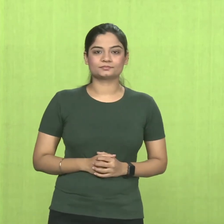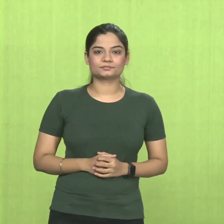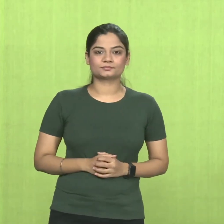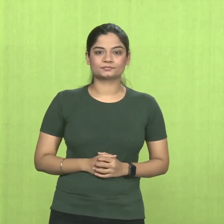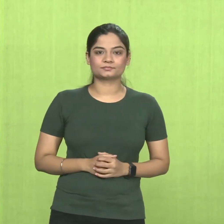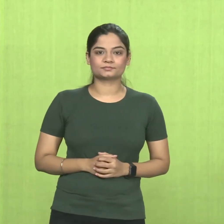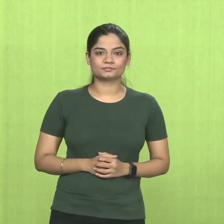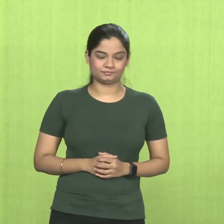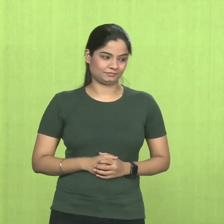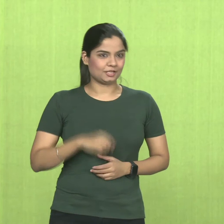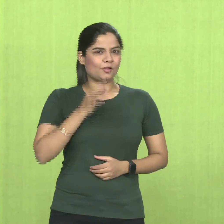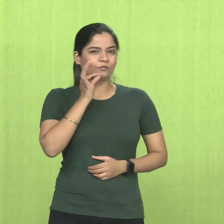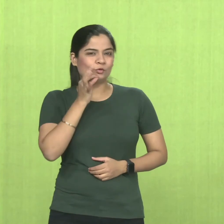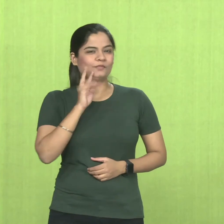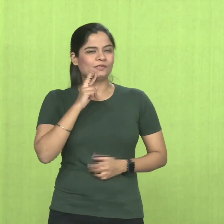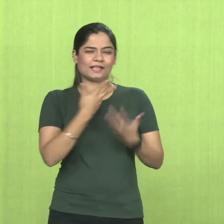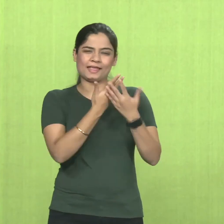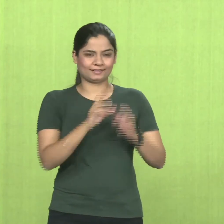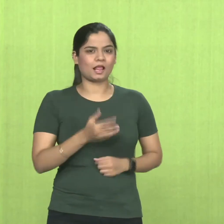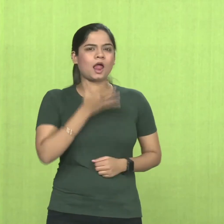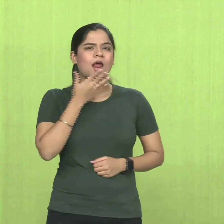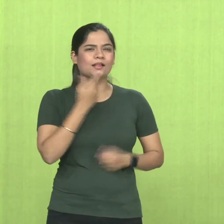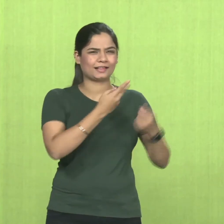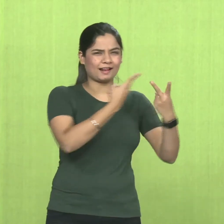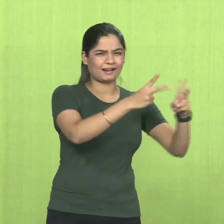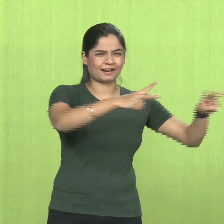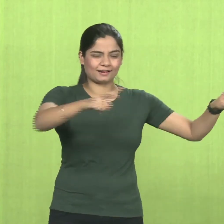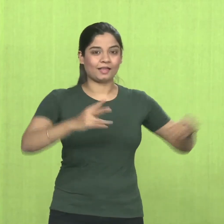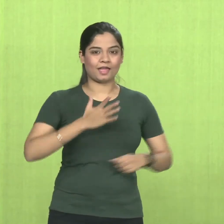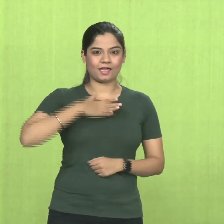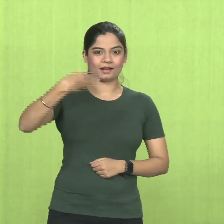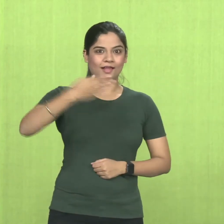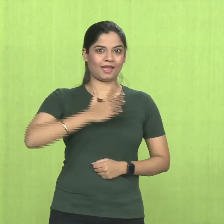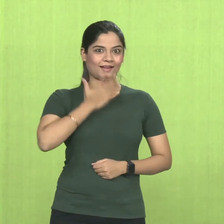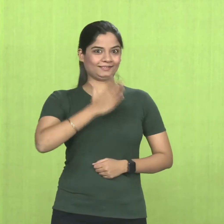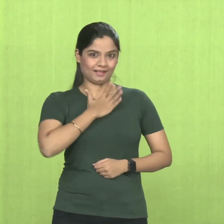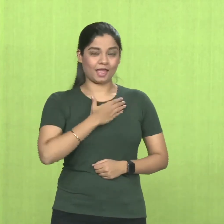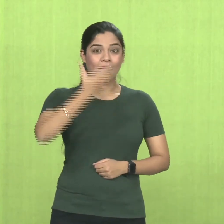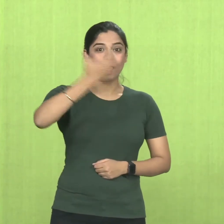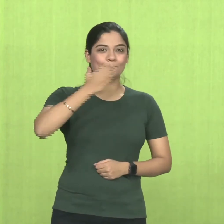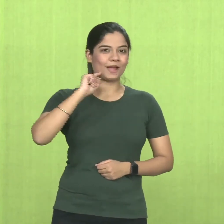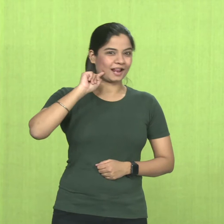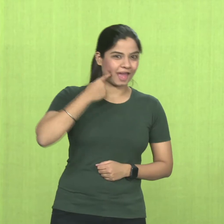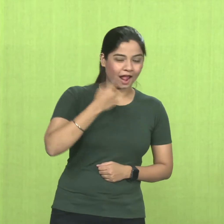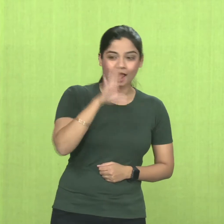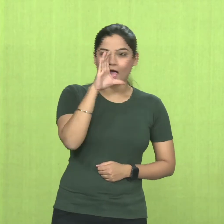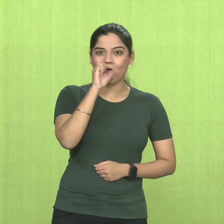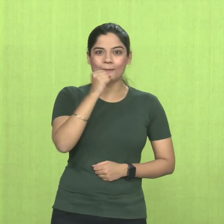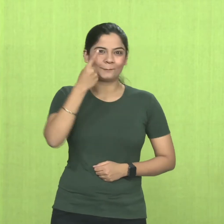So, freshness is mandatory. Second thing is the product should have natural color, be it the apple is red,